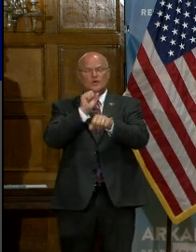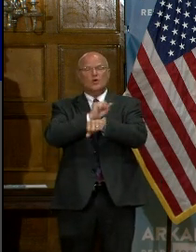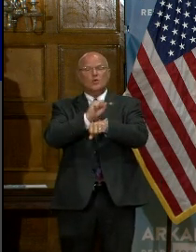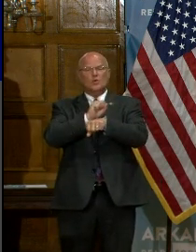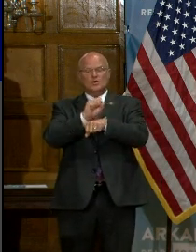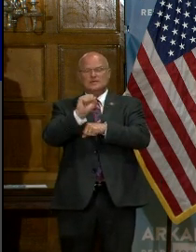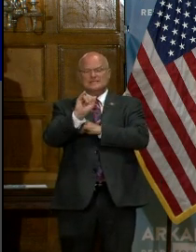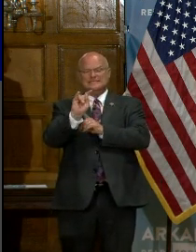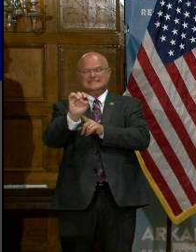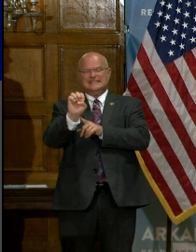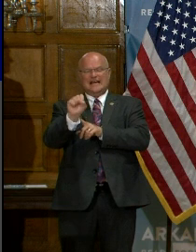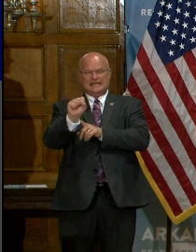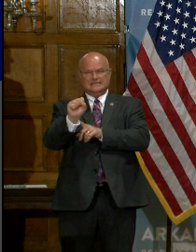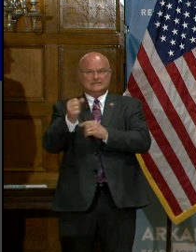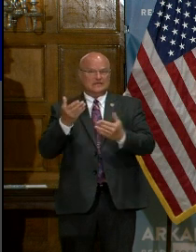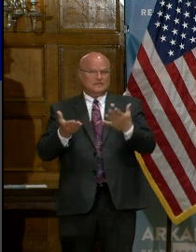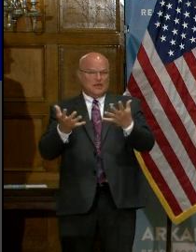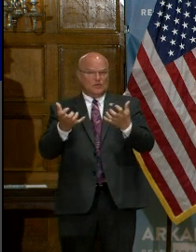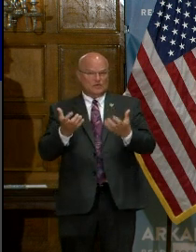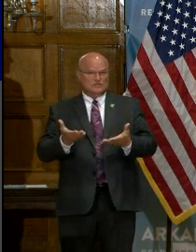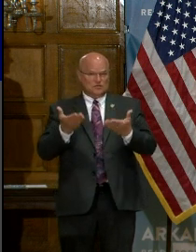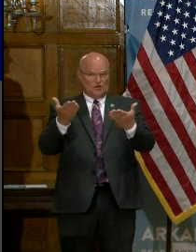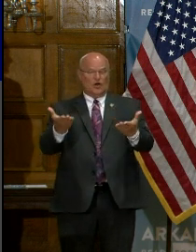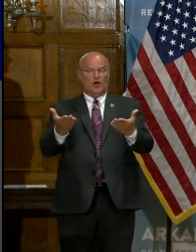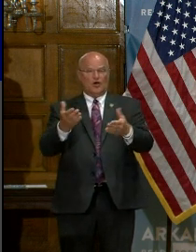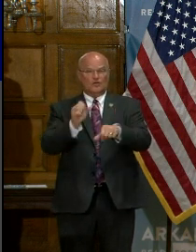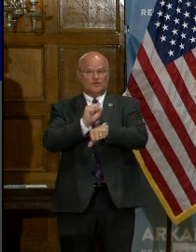sites who may want to offer